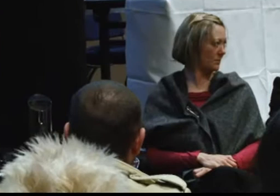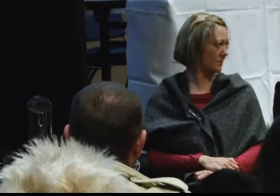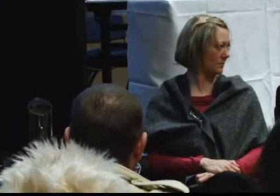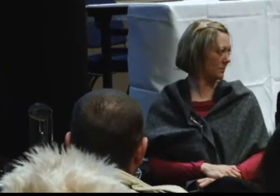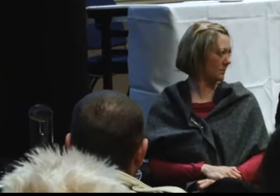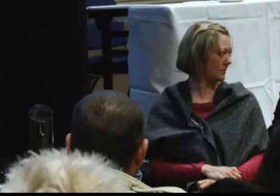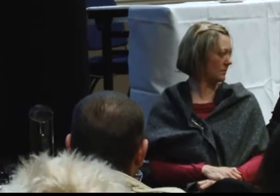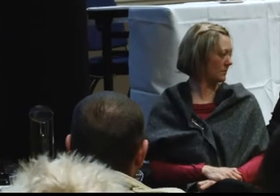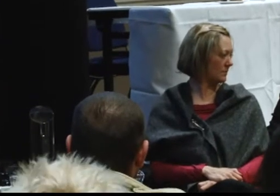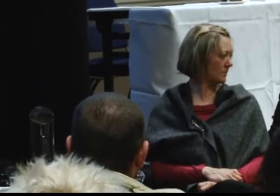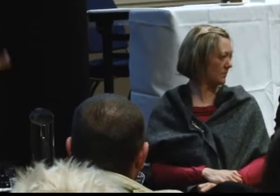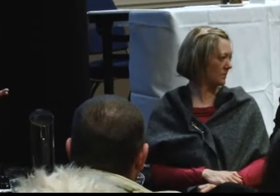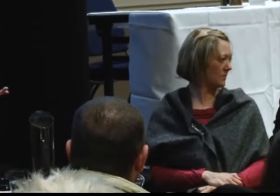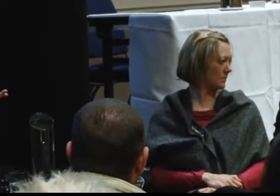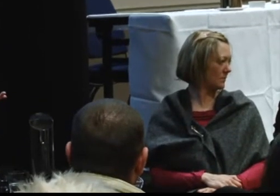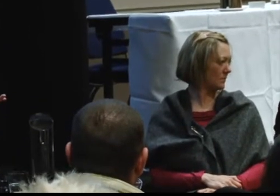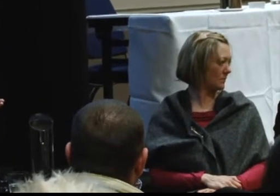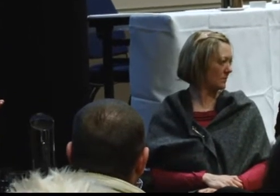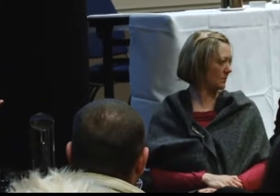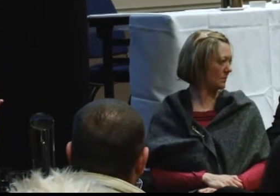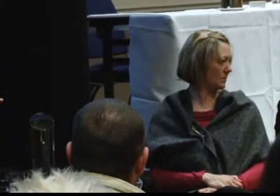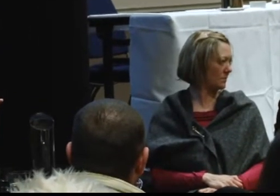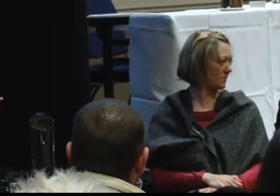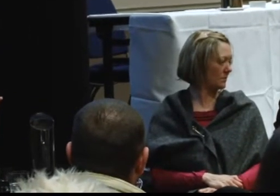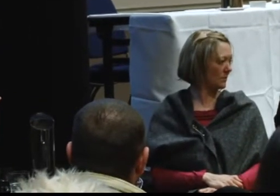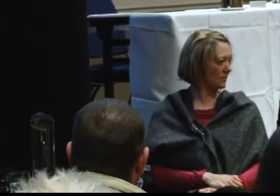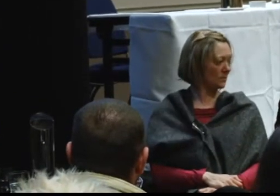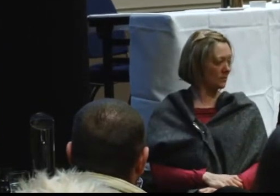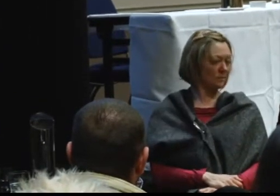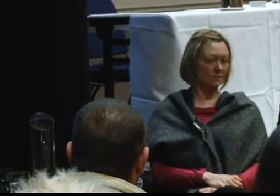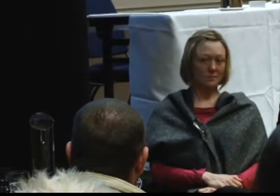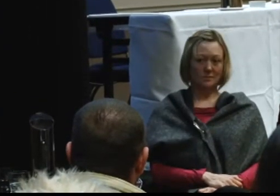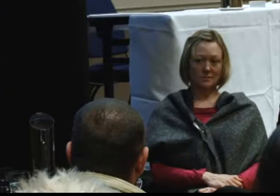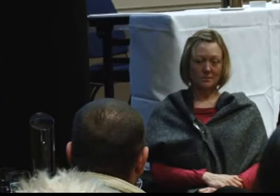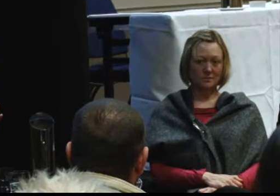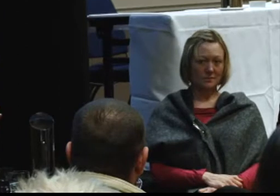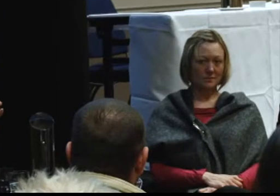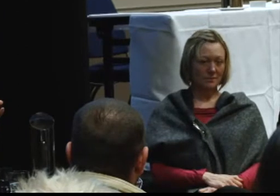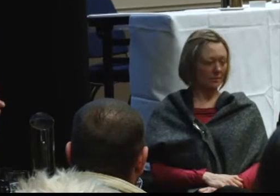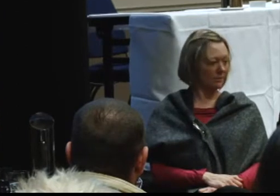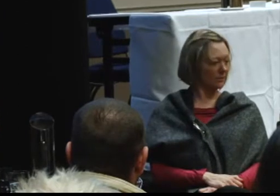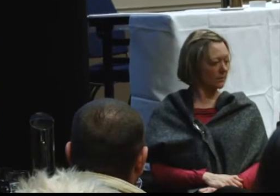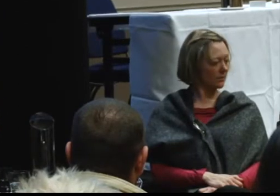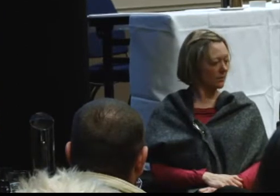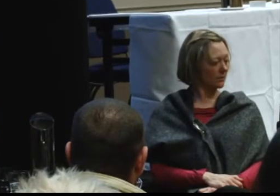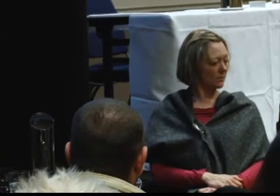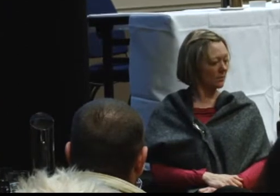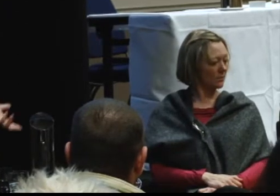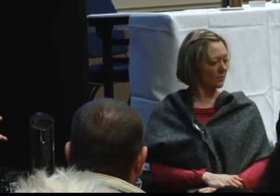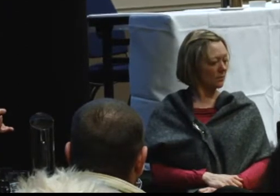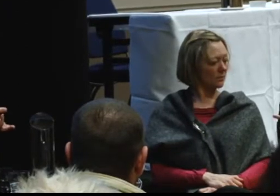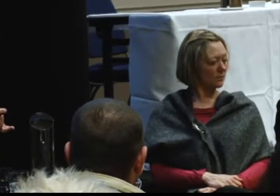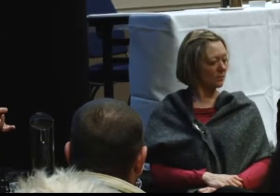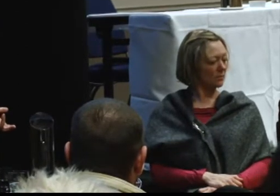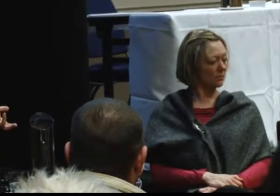down to self-management. And the other really important thing I think about now was I would say to them, if I'm not in the classroom or if